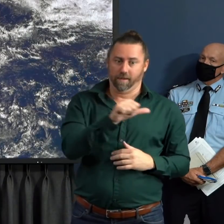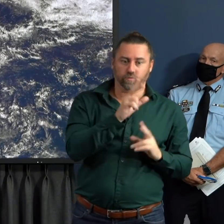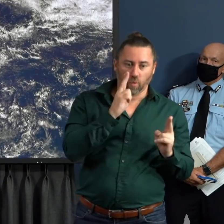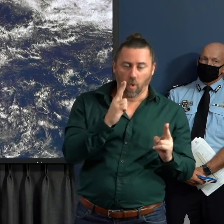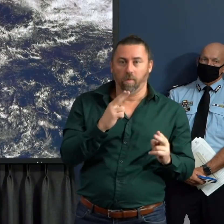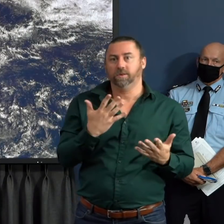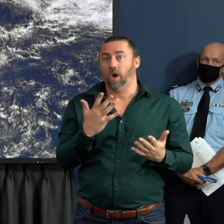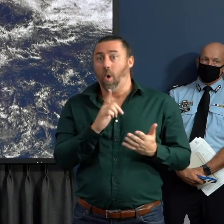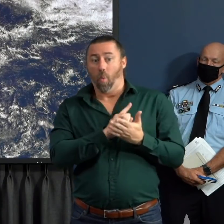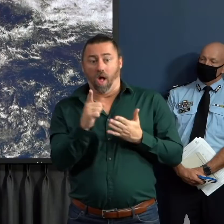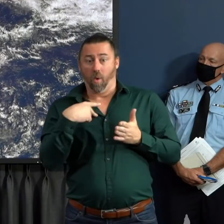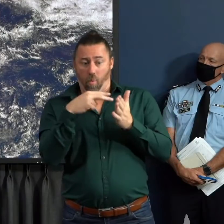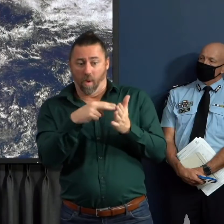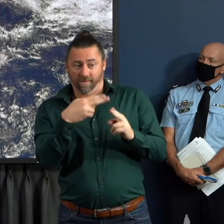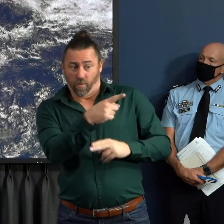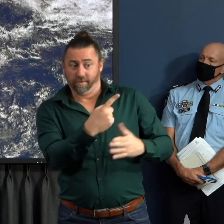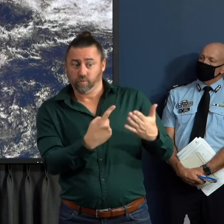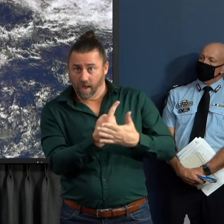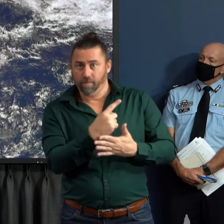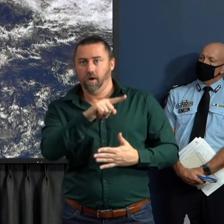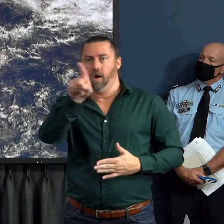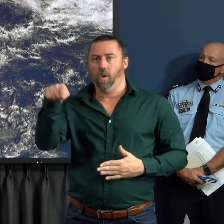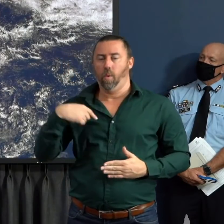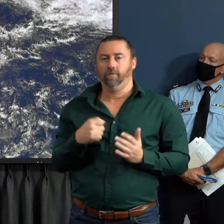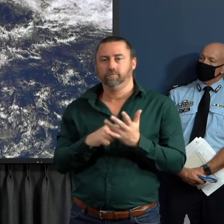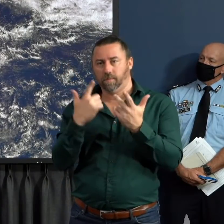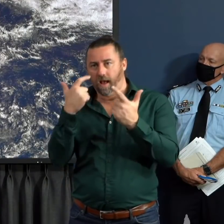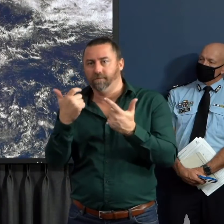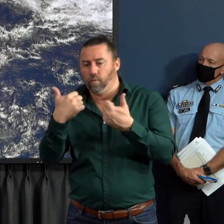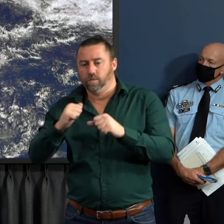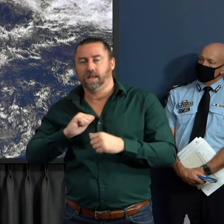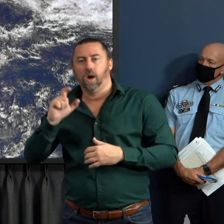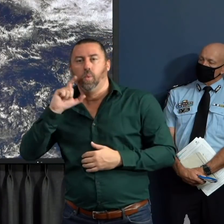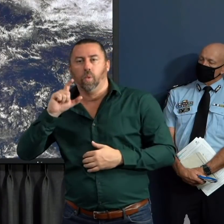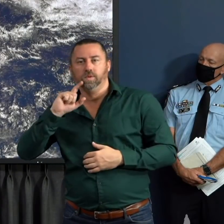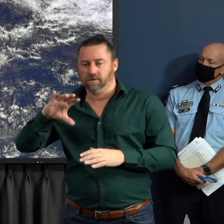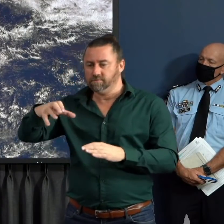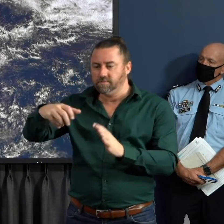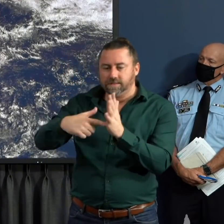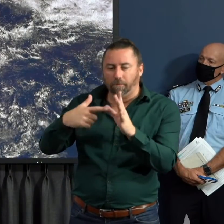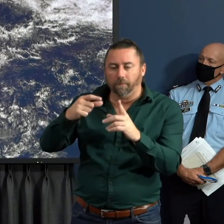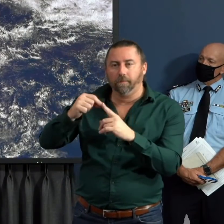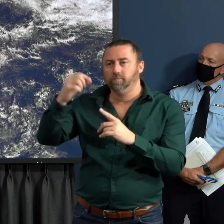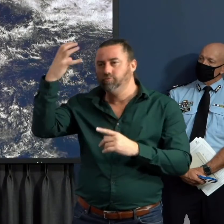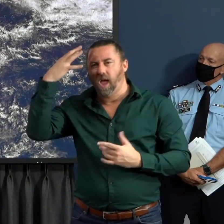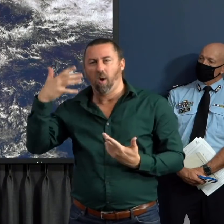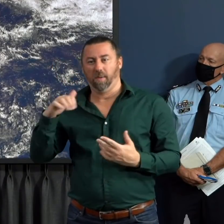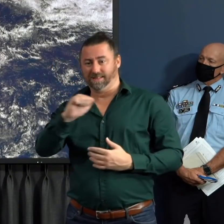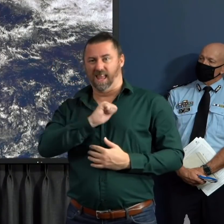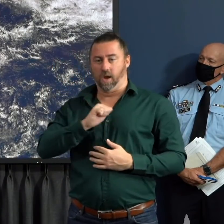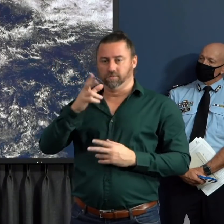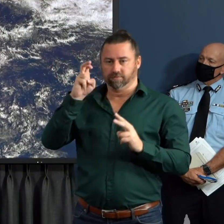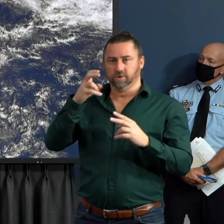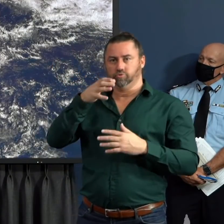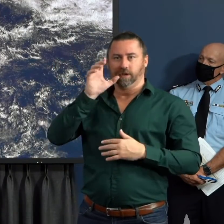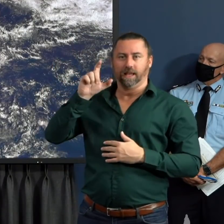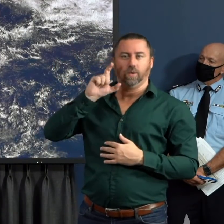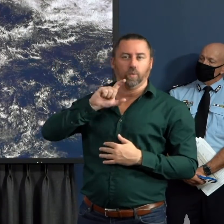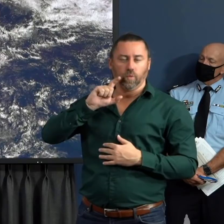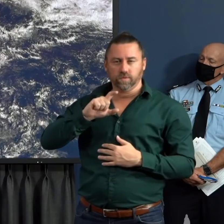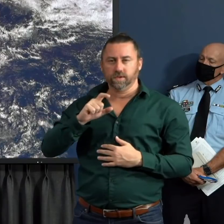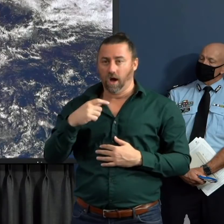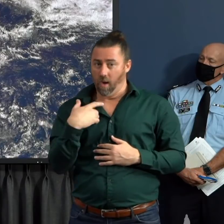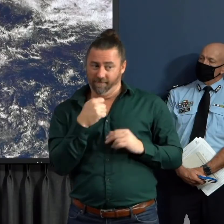the meantime, we're using other methods around the network to supplement the water supply,